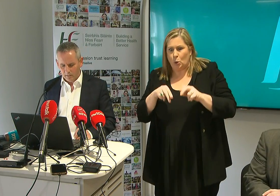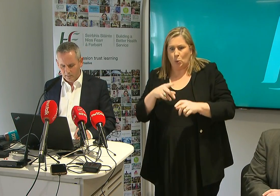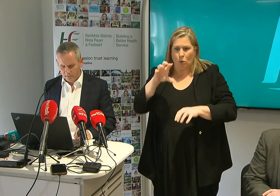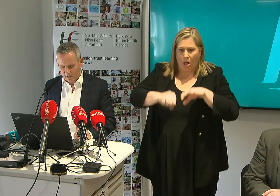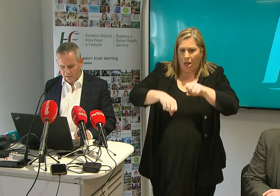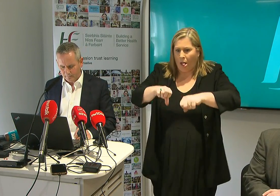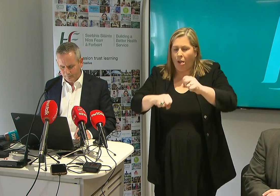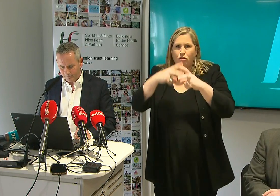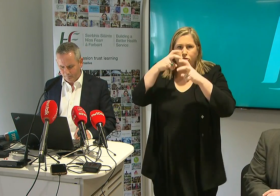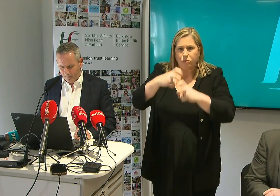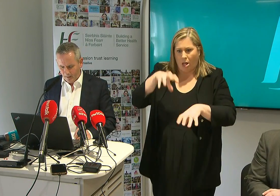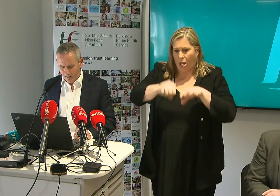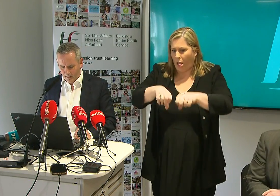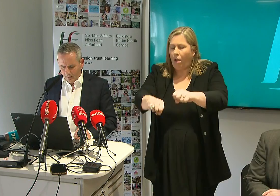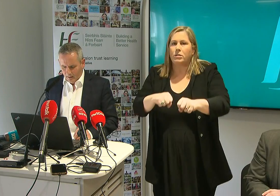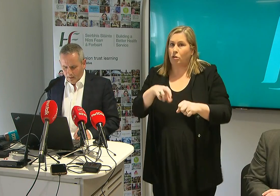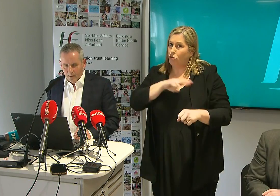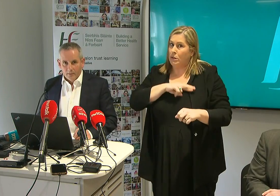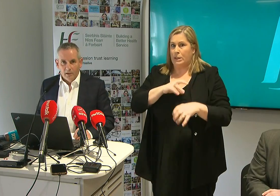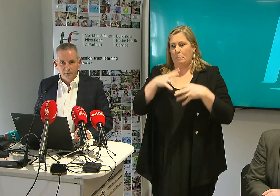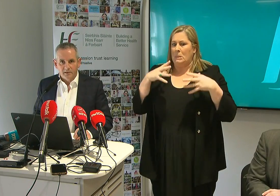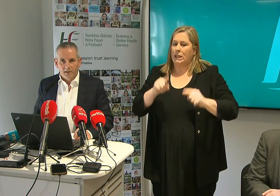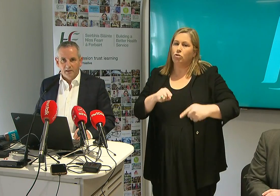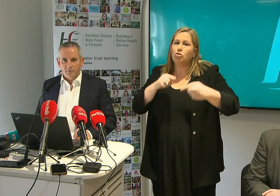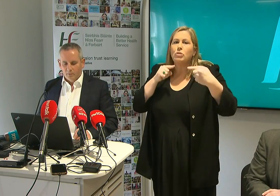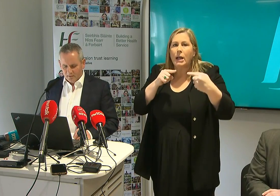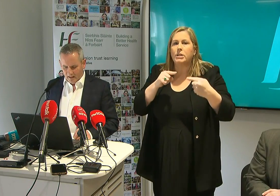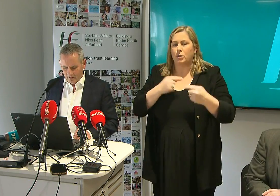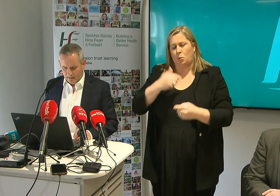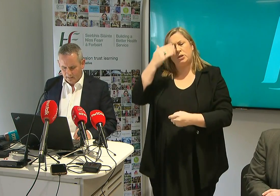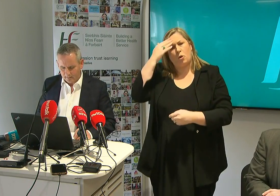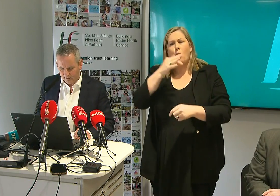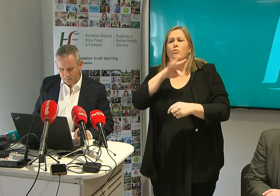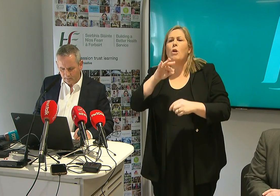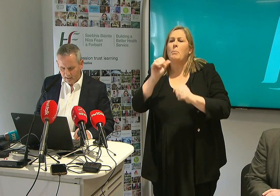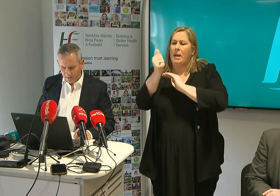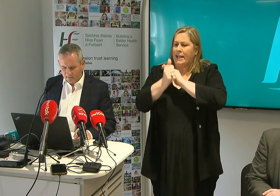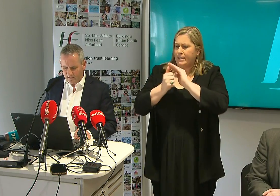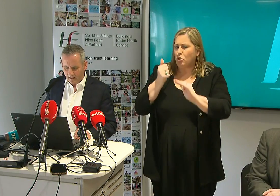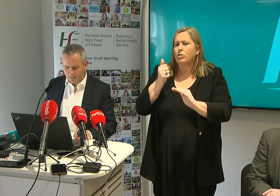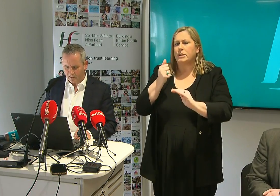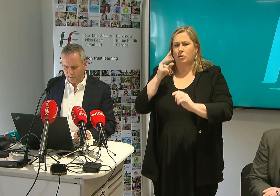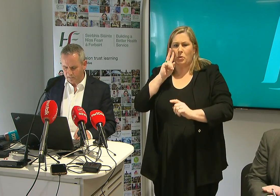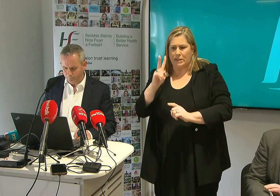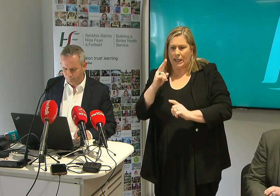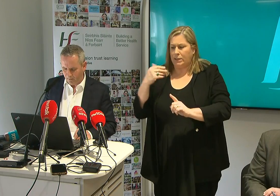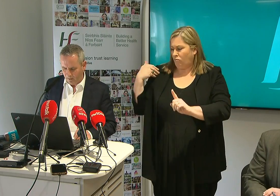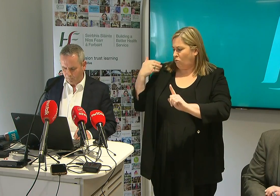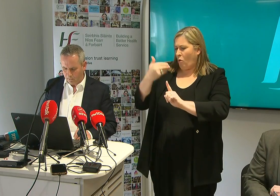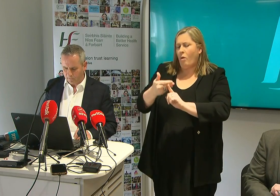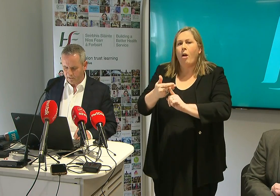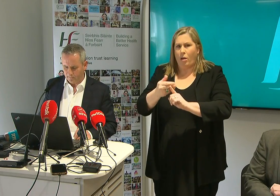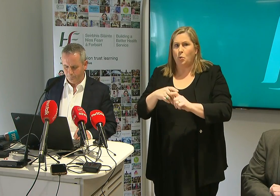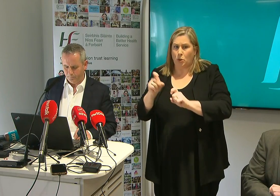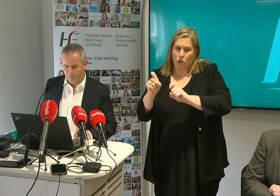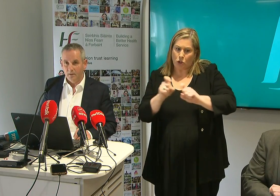the very more challenging. We know from experience and what we've seen that there has been sustained transmission in